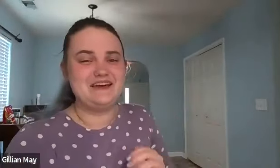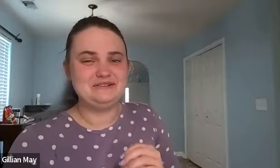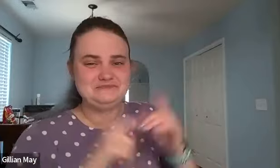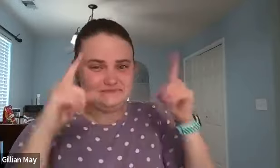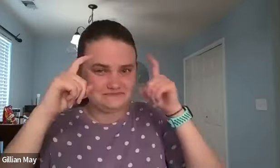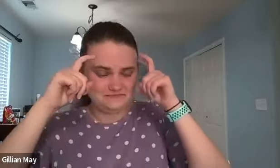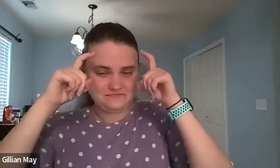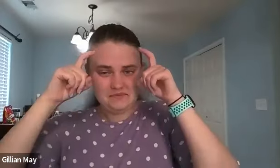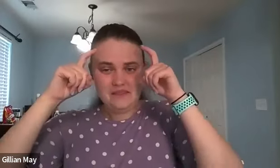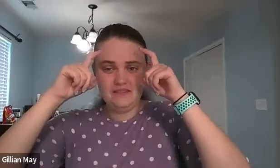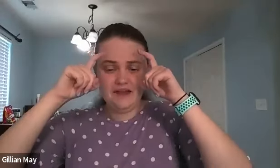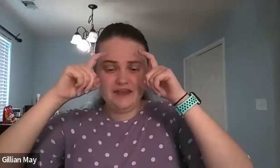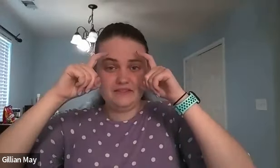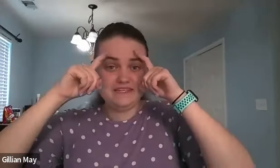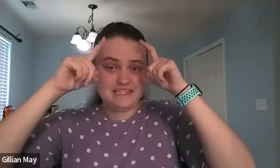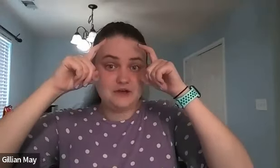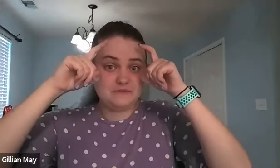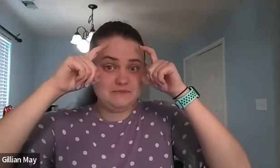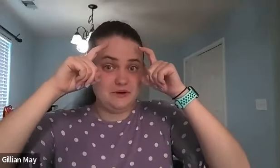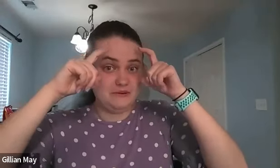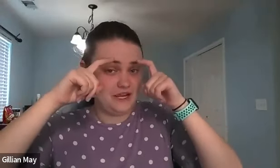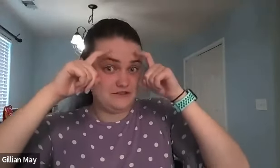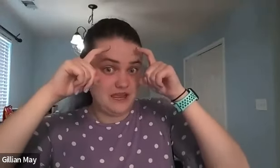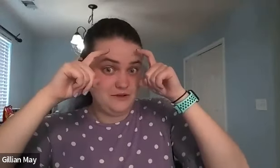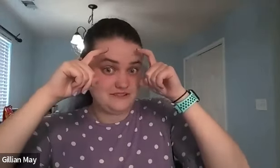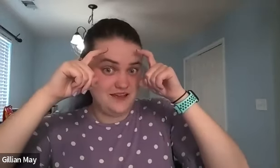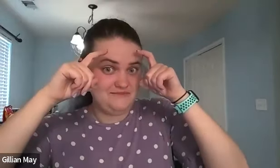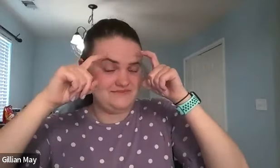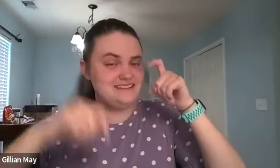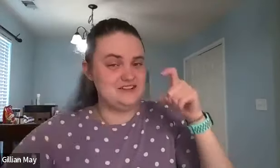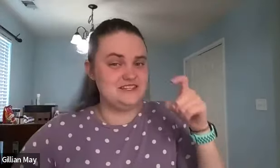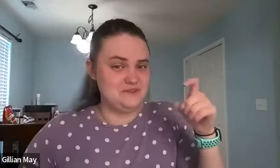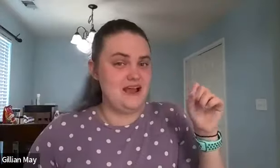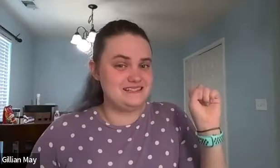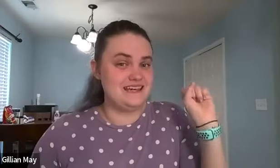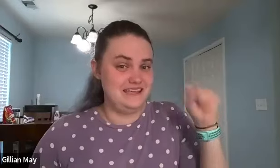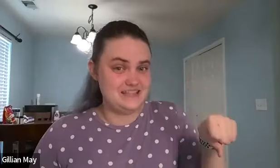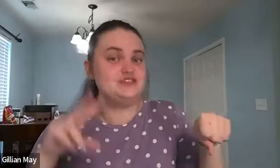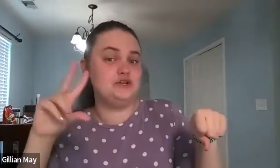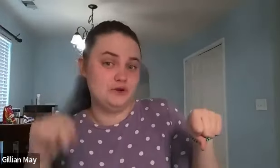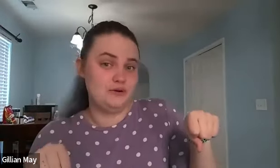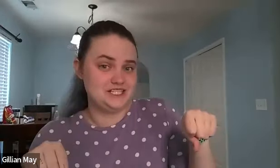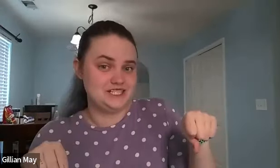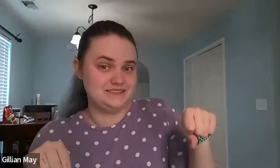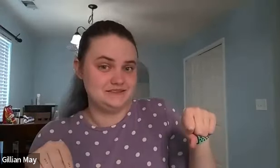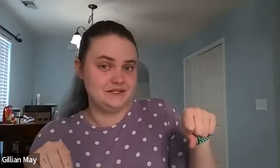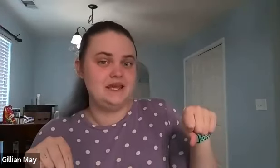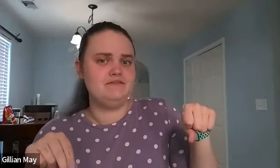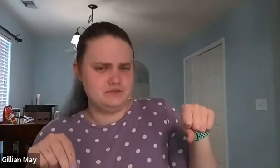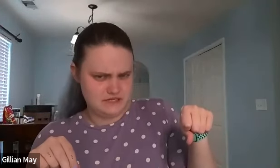so like this tells people when you have those eyebrows up, that tells them you're asking a yes or no question. Those are